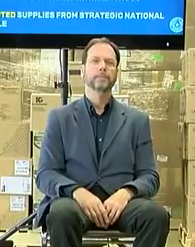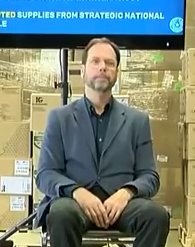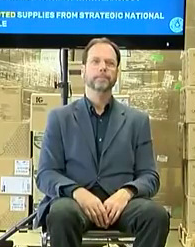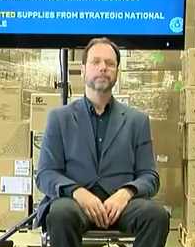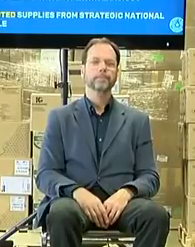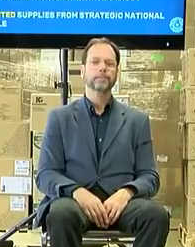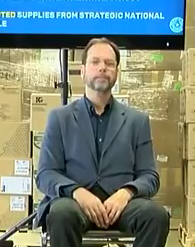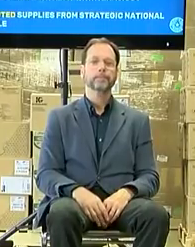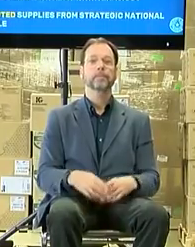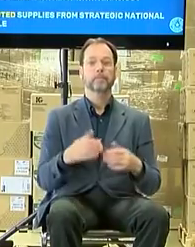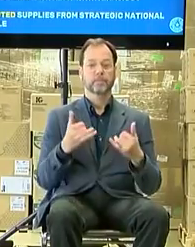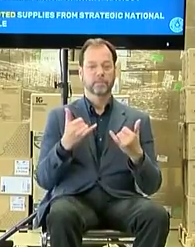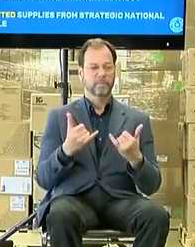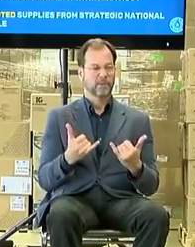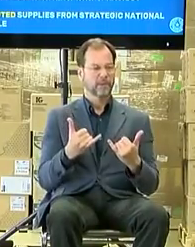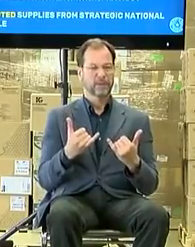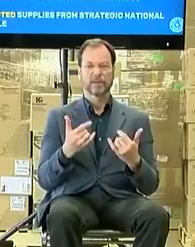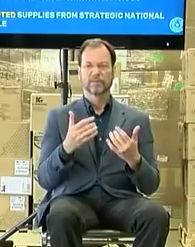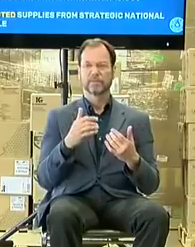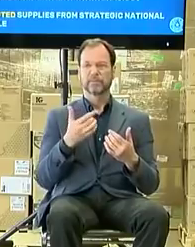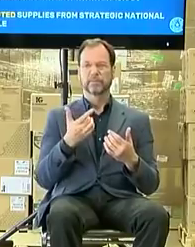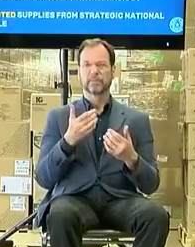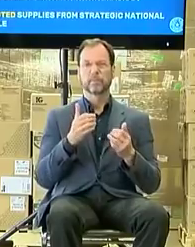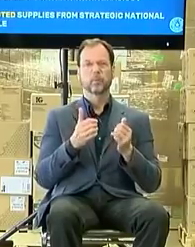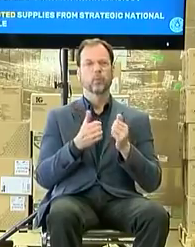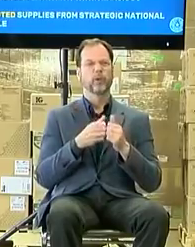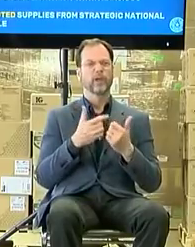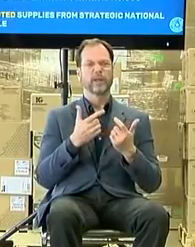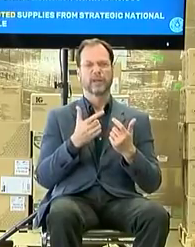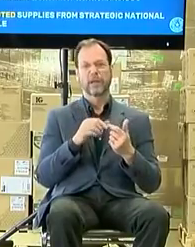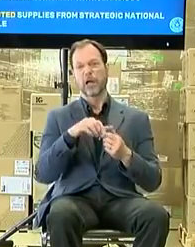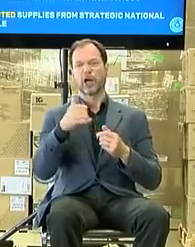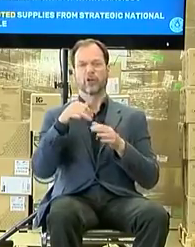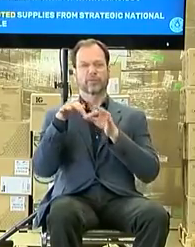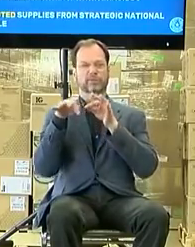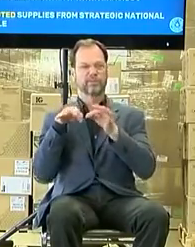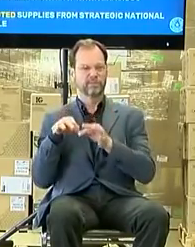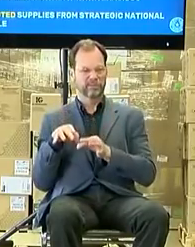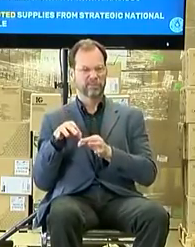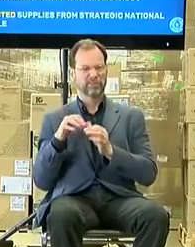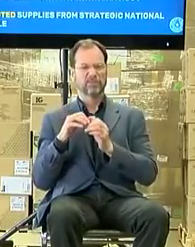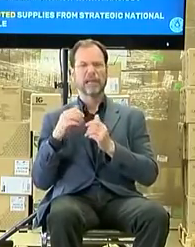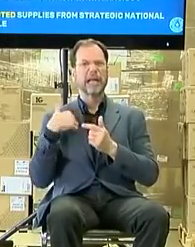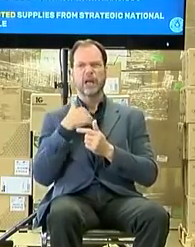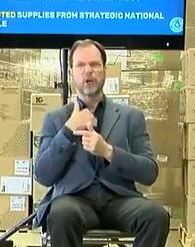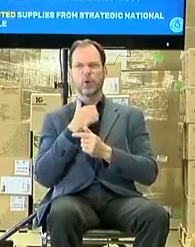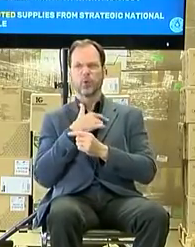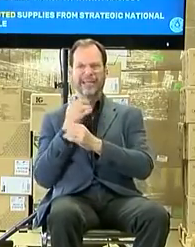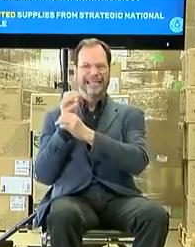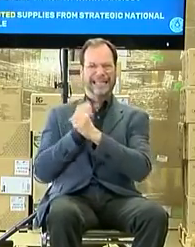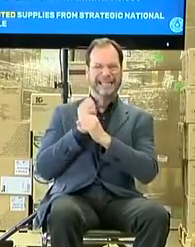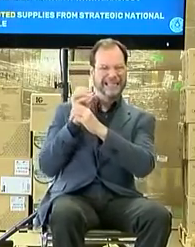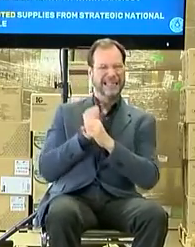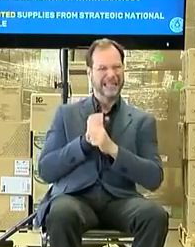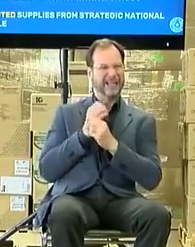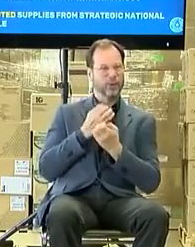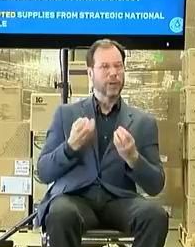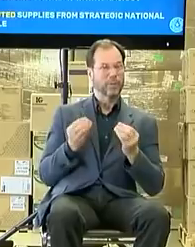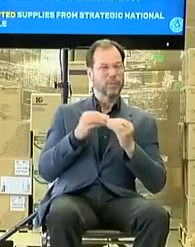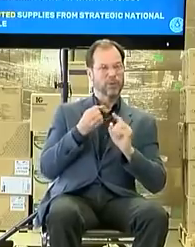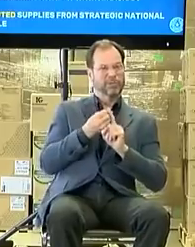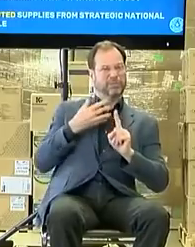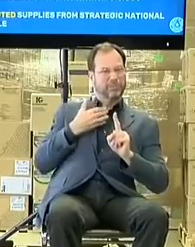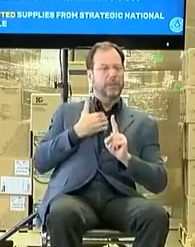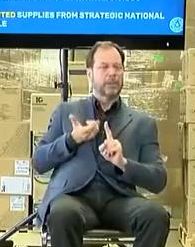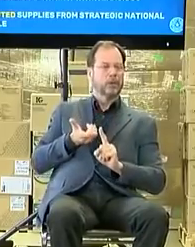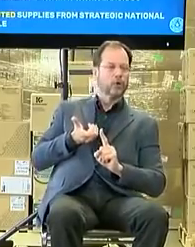at that point, I think with regard to additional explanations about how this supply chain works in more detail, I